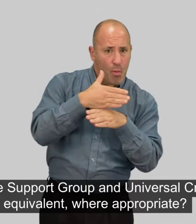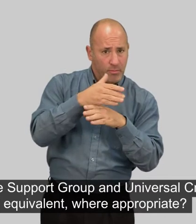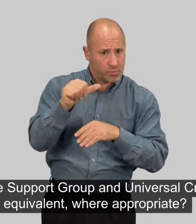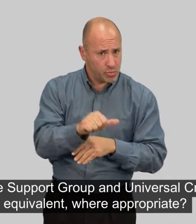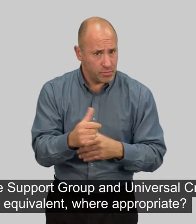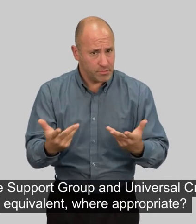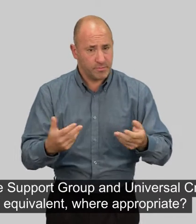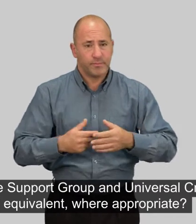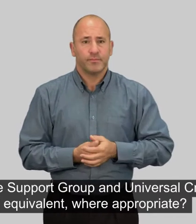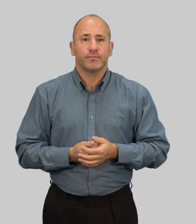appropriate?